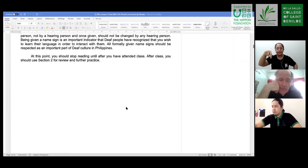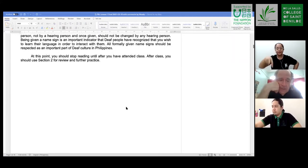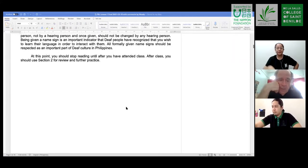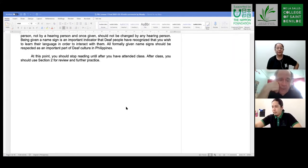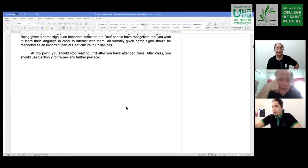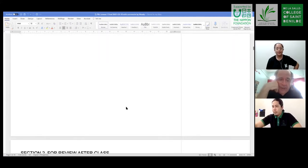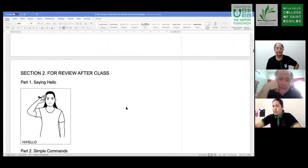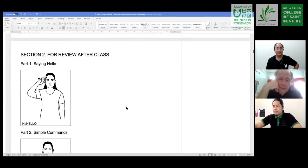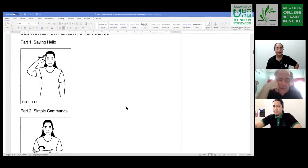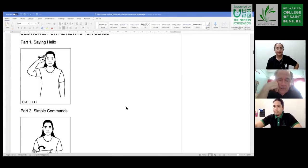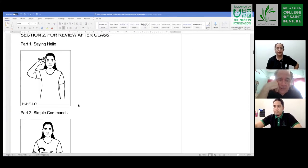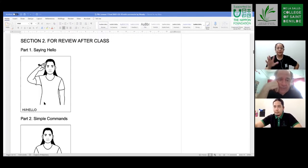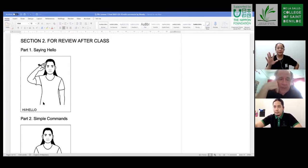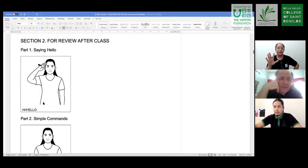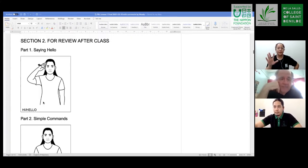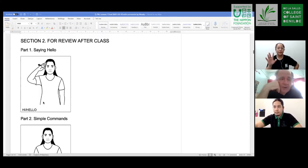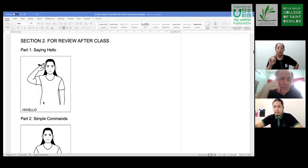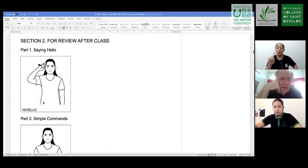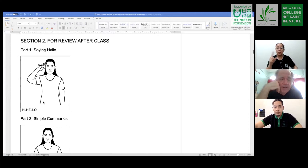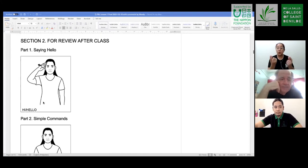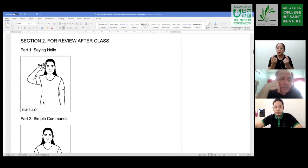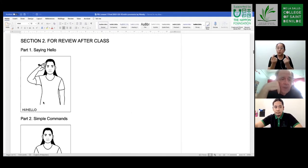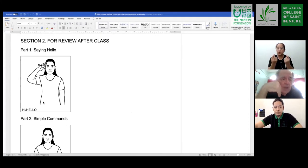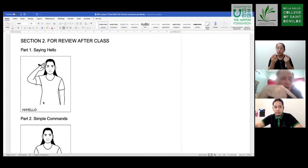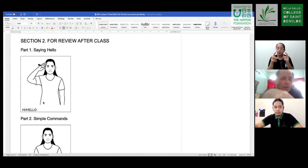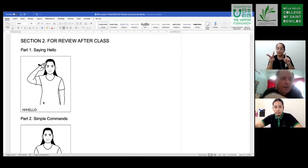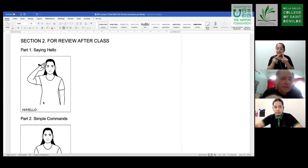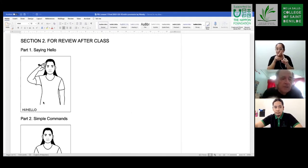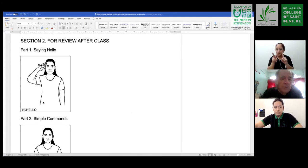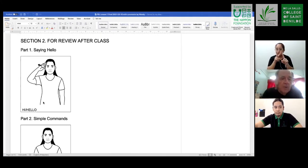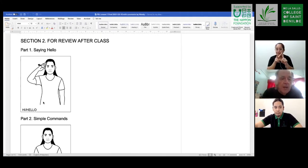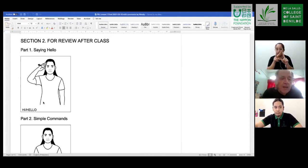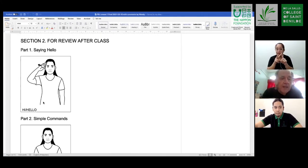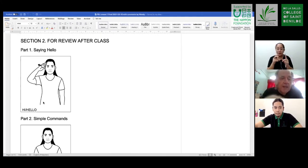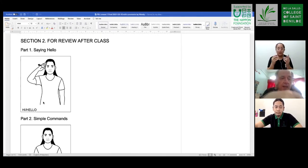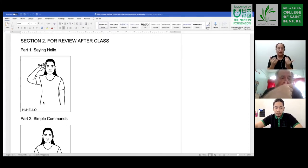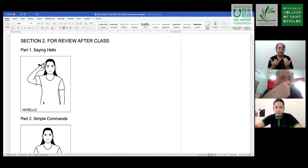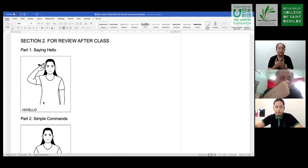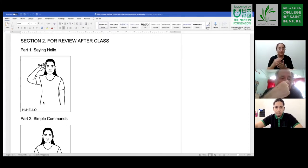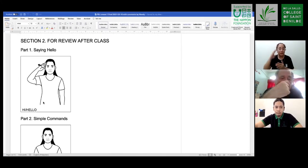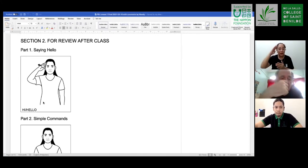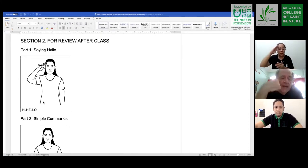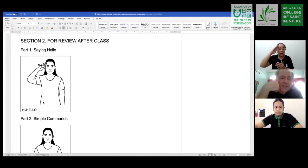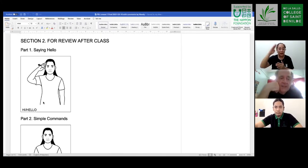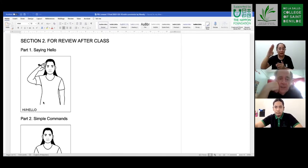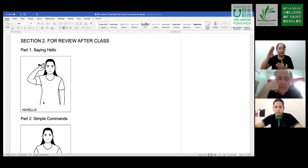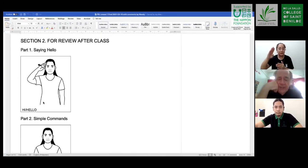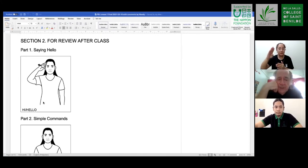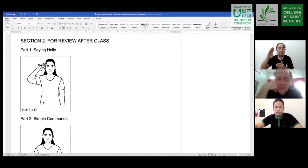So what we need to do is pull out the vocabulary. Okay, so hi, hello is an exclamation.